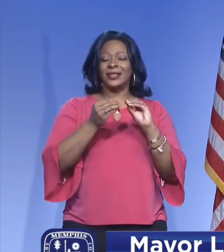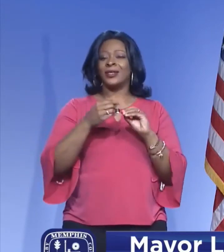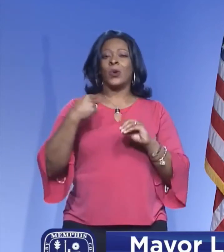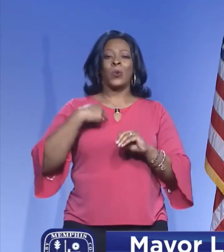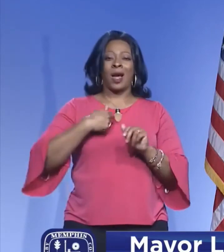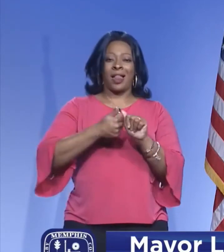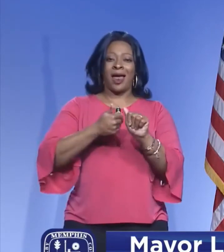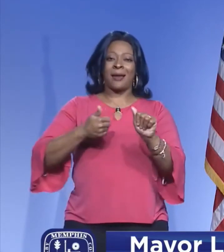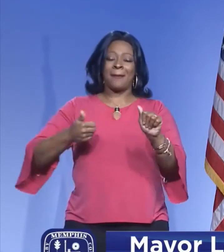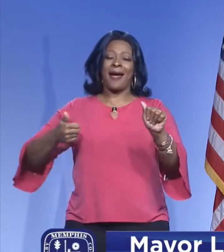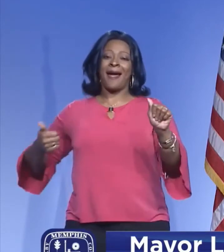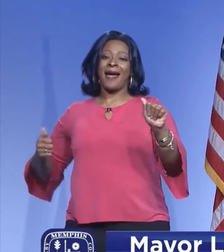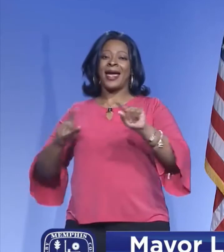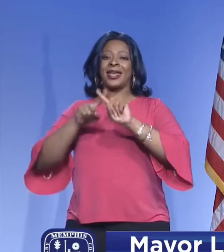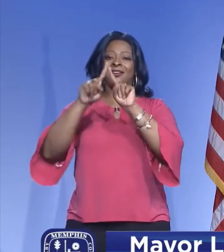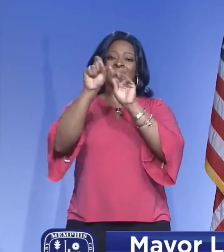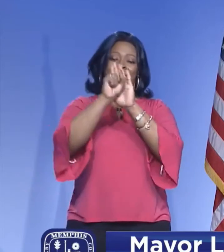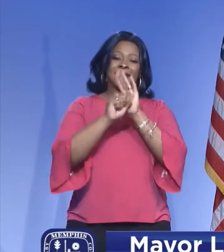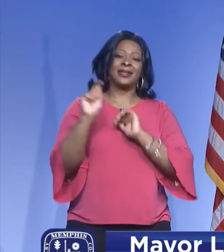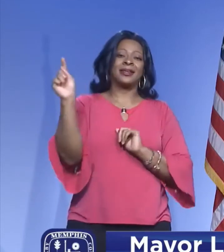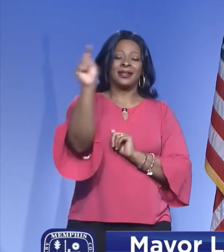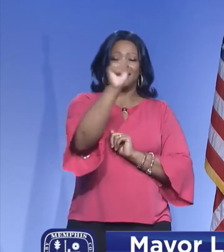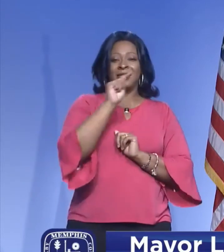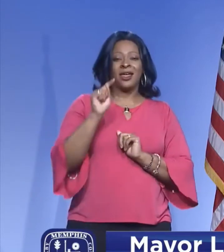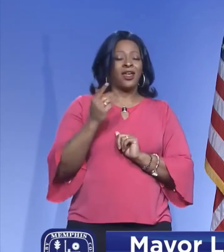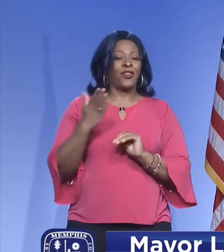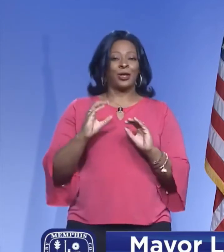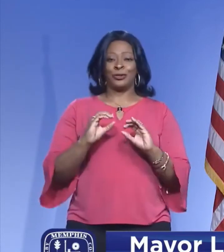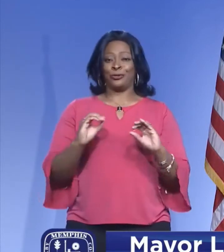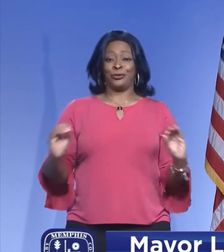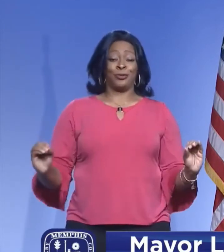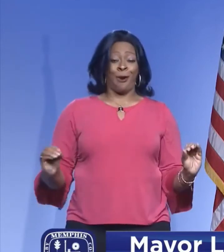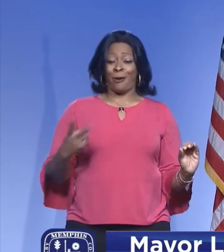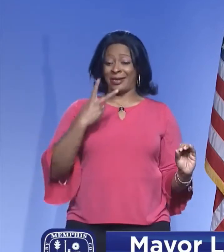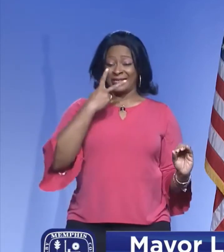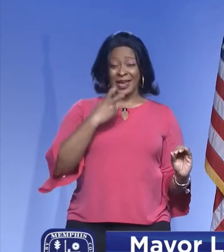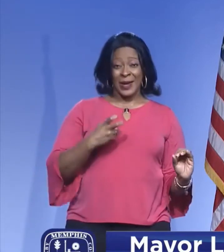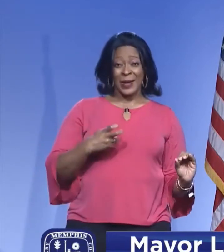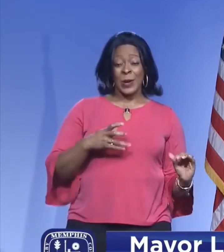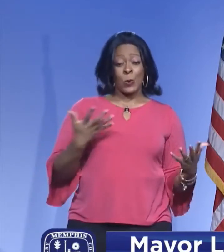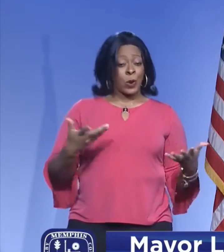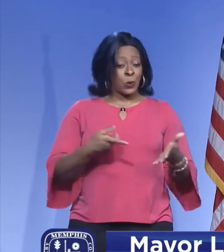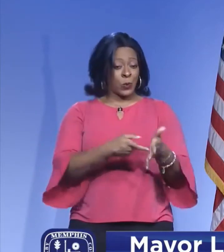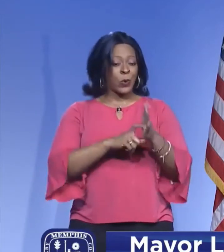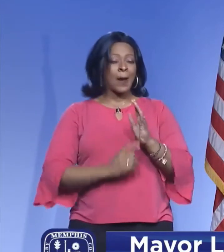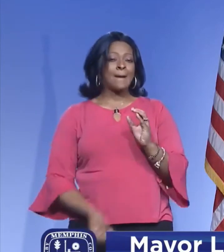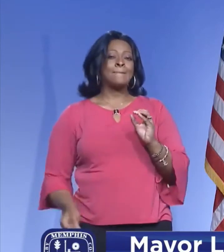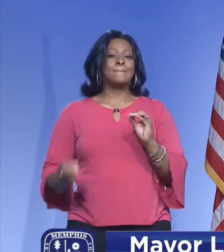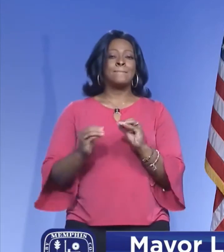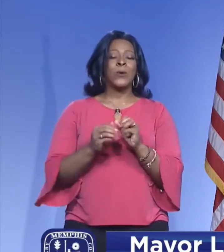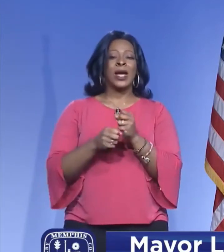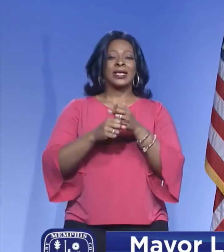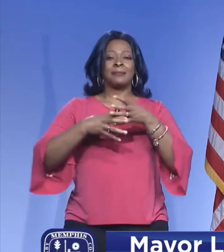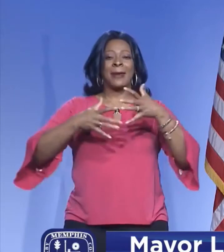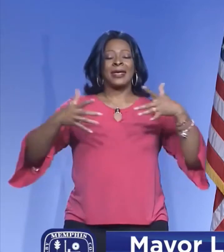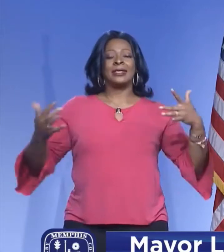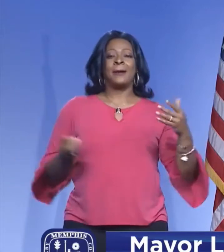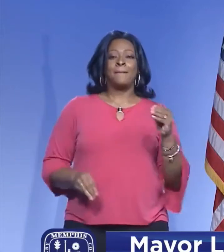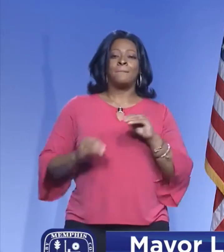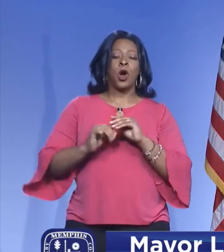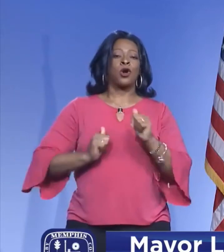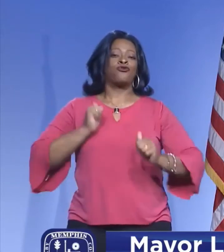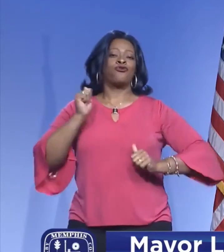lagged behind other states. And so there is no doubt that that requires a more expansive and more